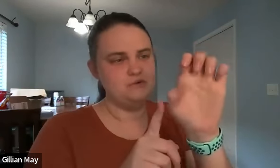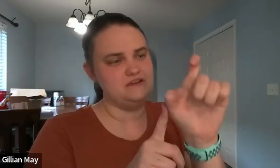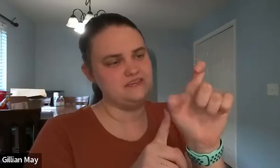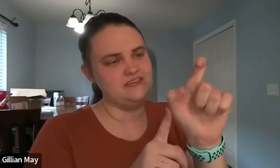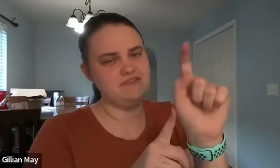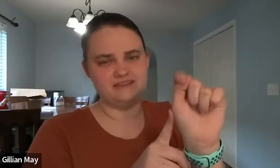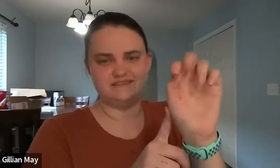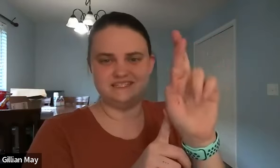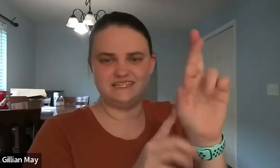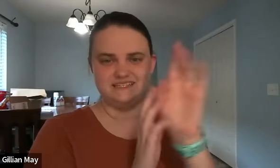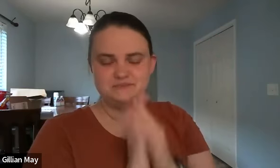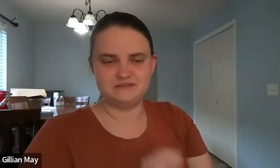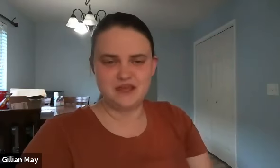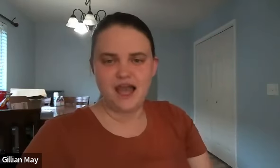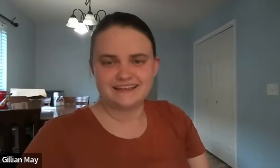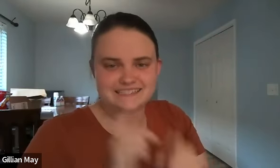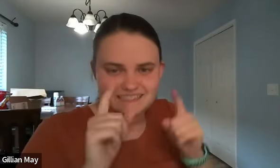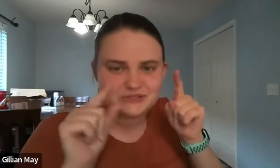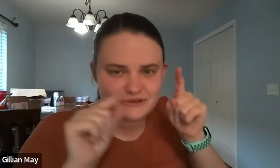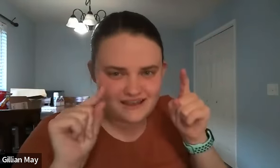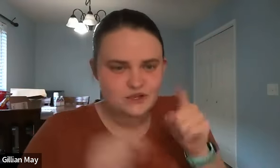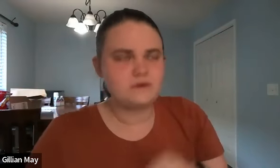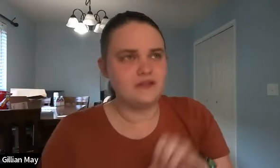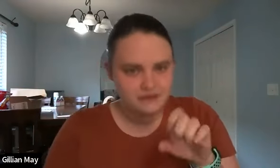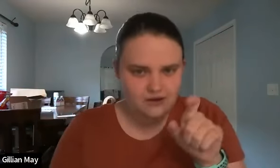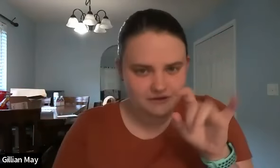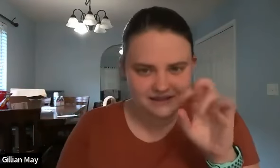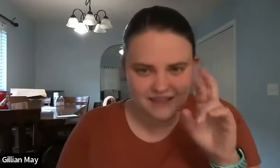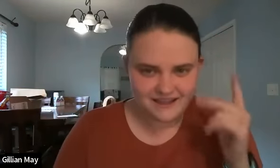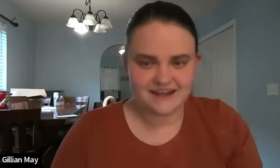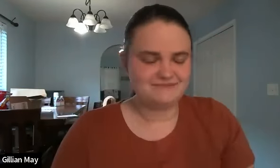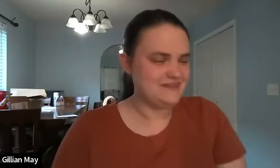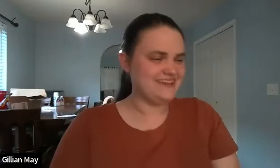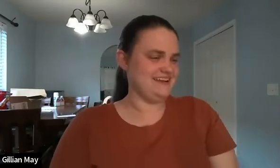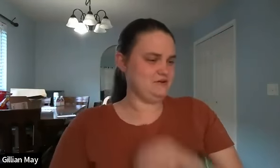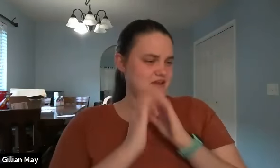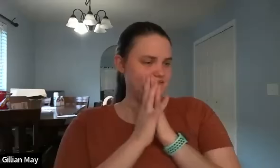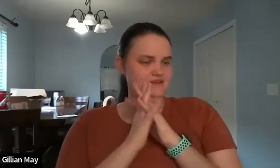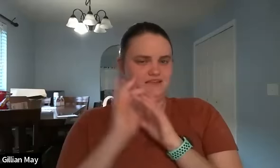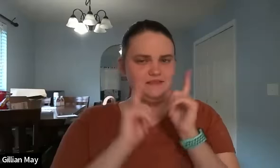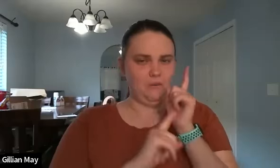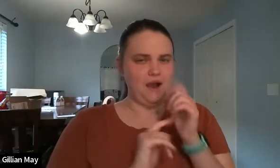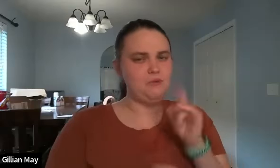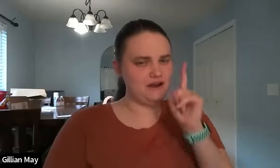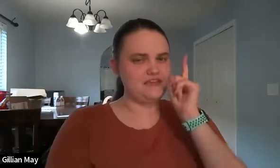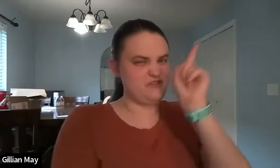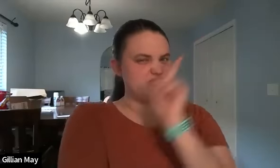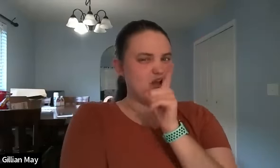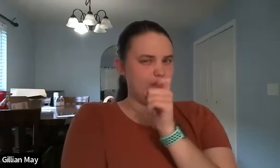when you have the E and the X and the T's, but I can see you guys going like, okay, yeah, I got it. Man, okay. Give me I want to think of a really hard